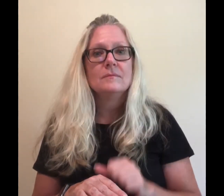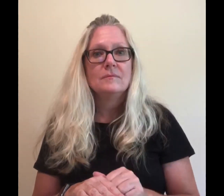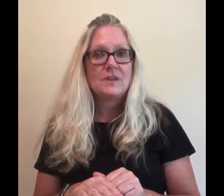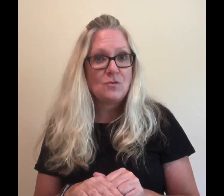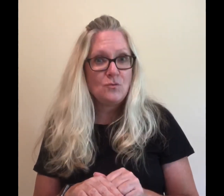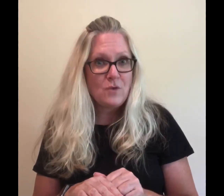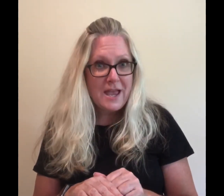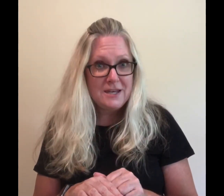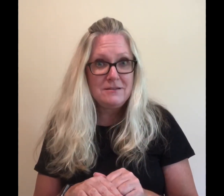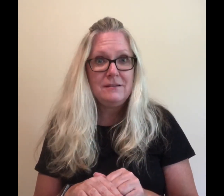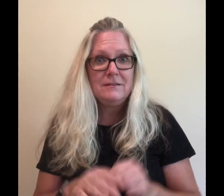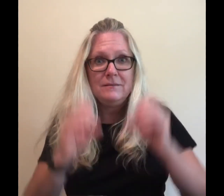Wren.